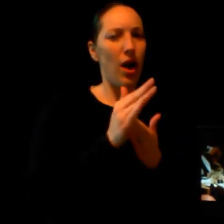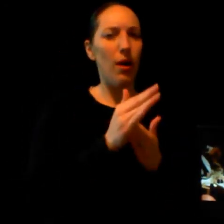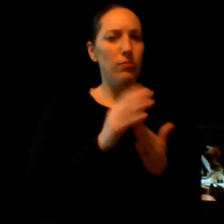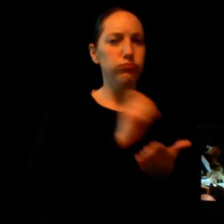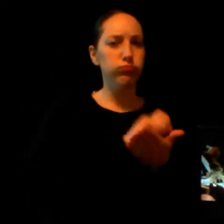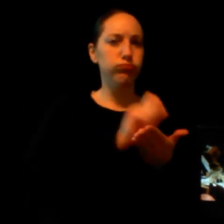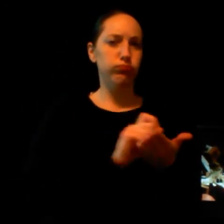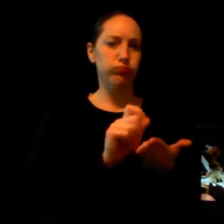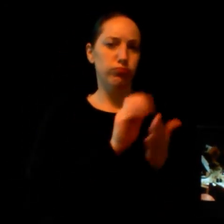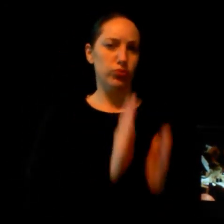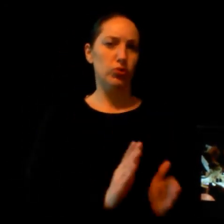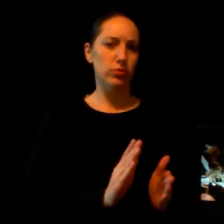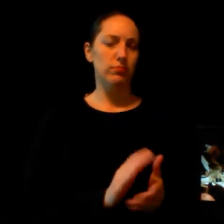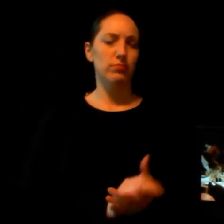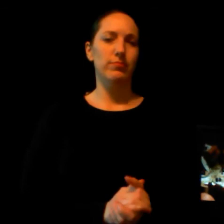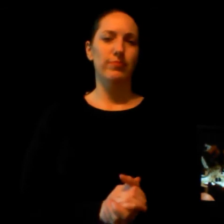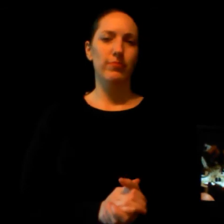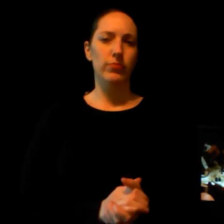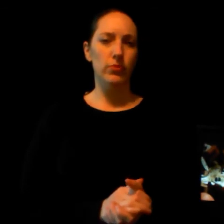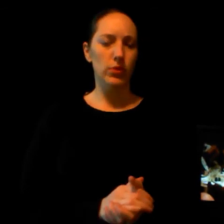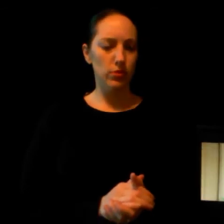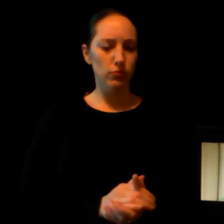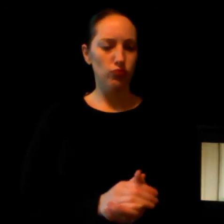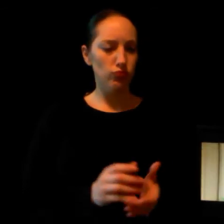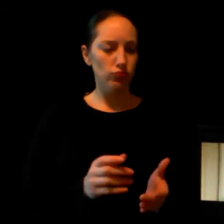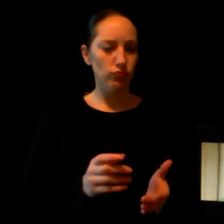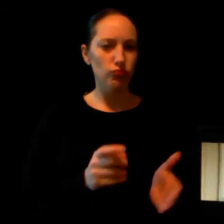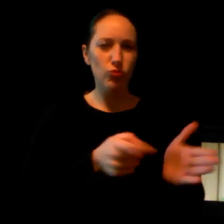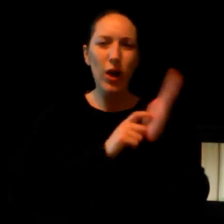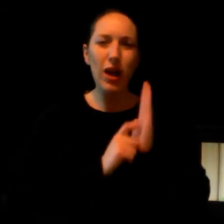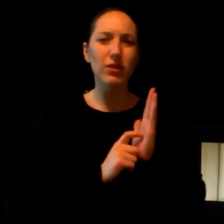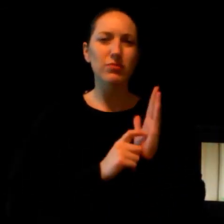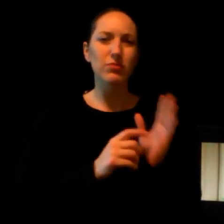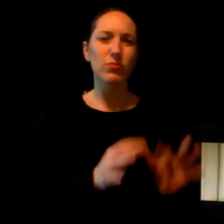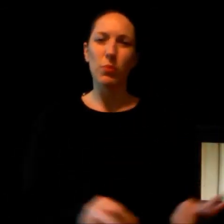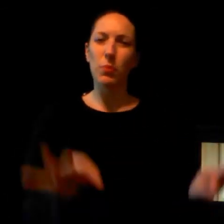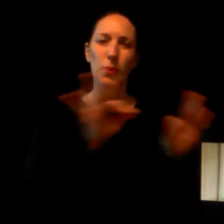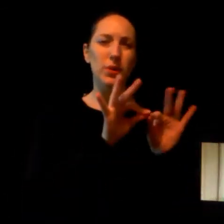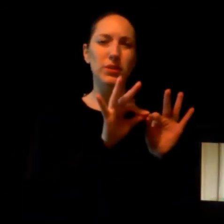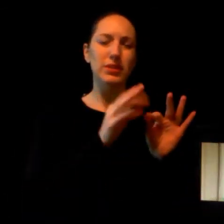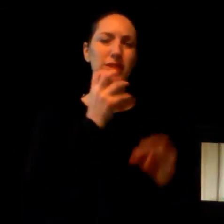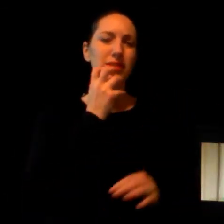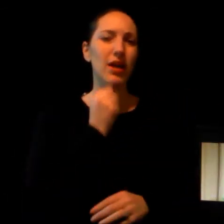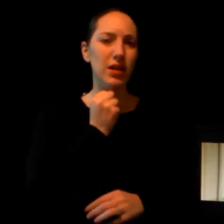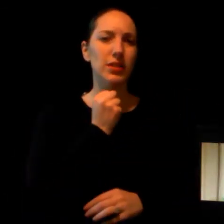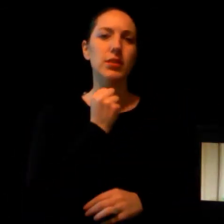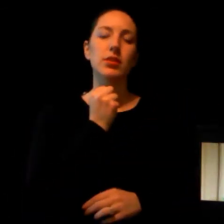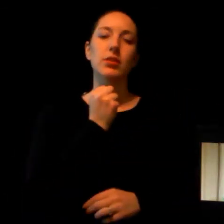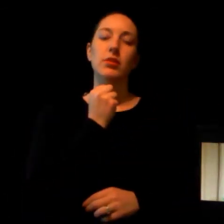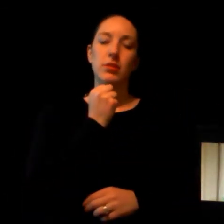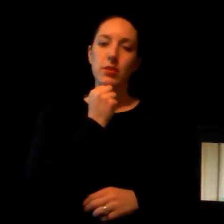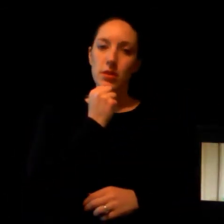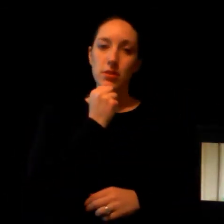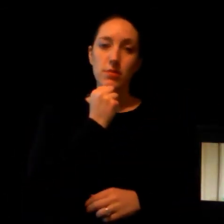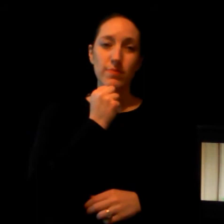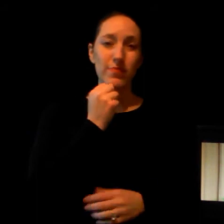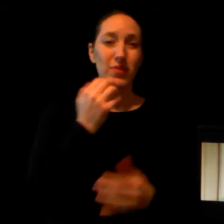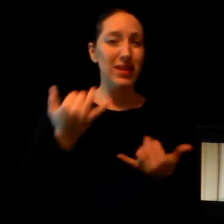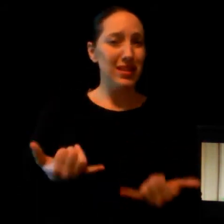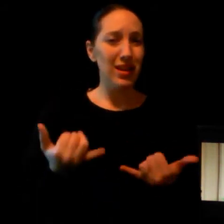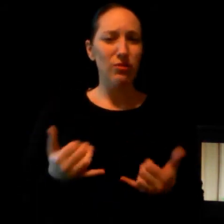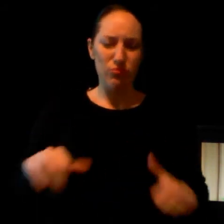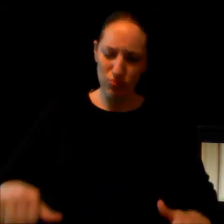principle that you uphold. It is always important, but it's especially important in times of